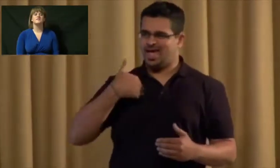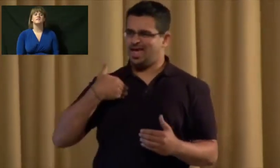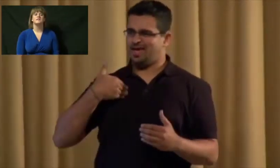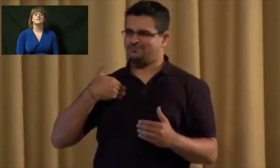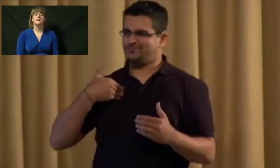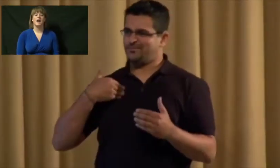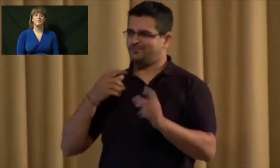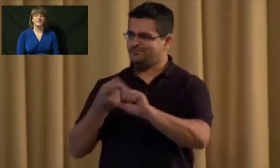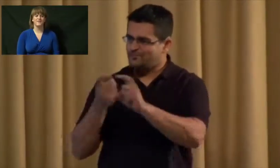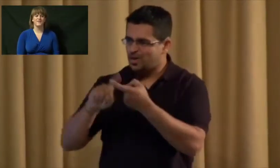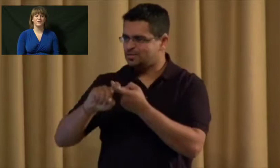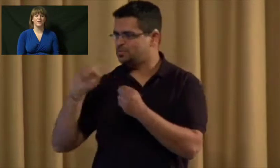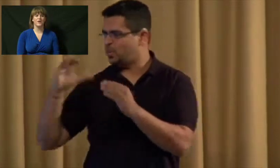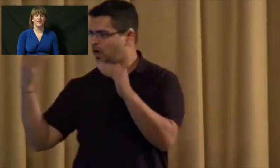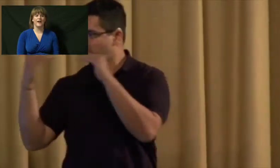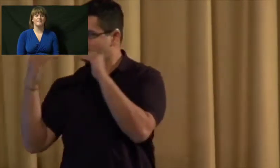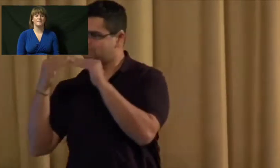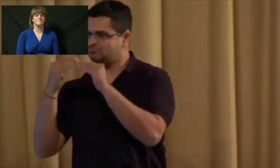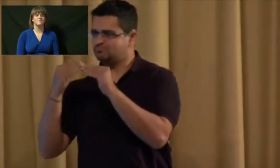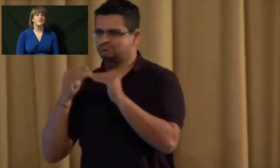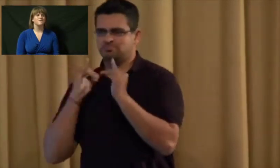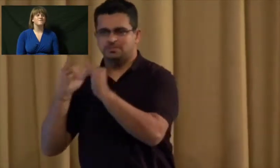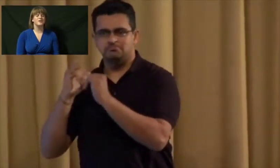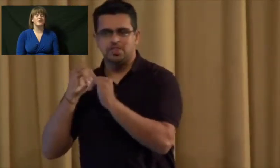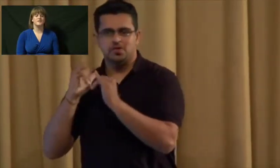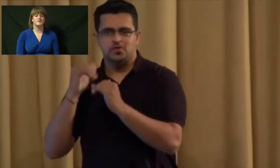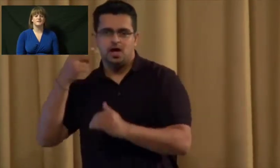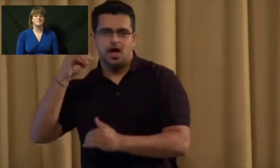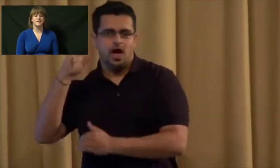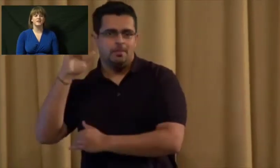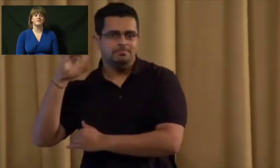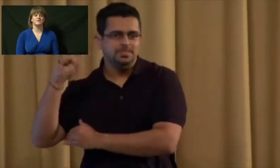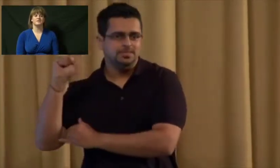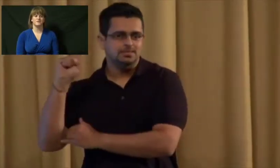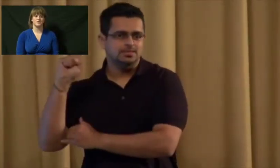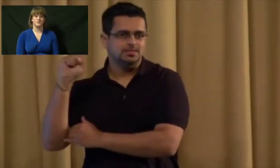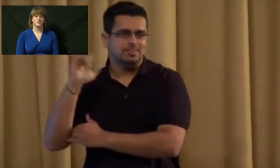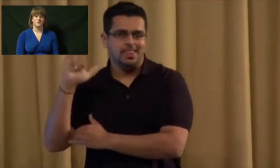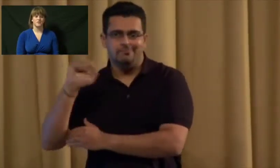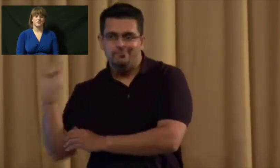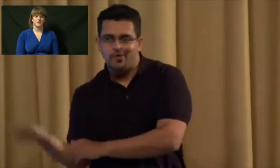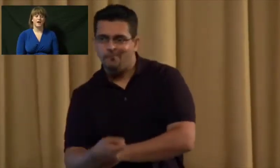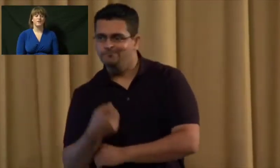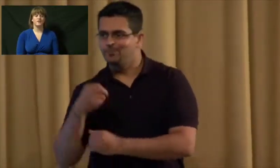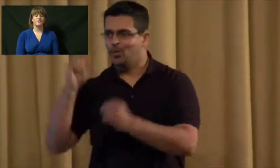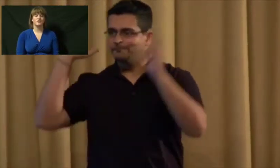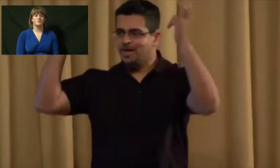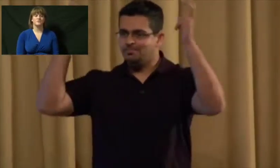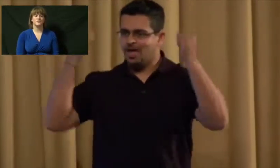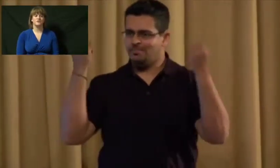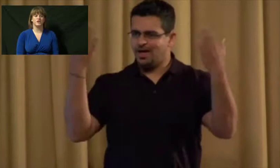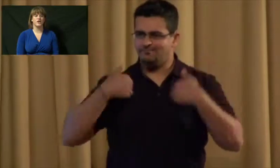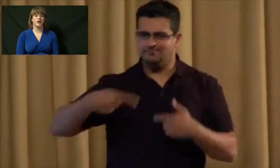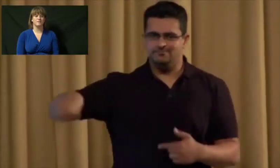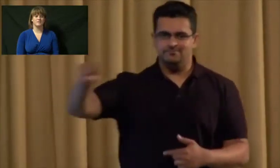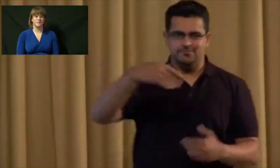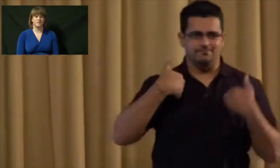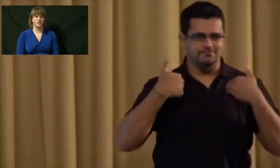curious. How many of you all have friends, peers, other individuals that you share hobbies with?